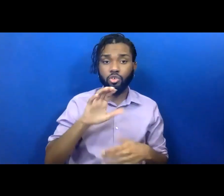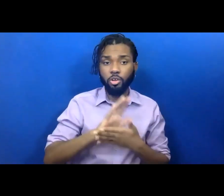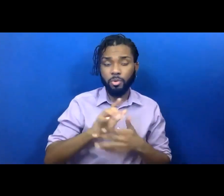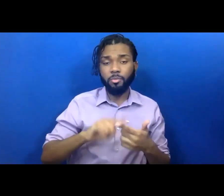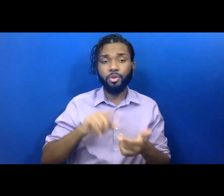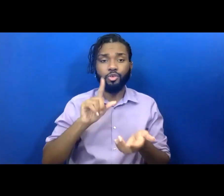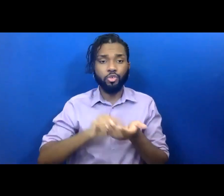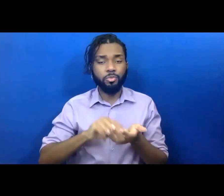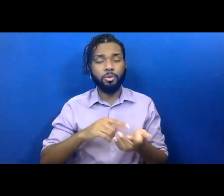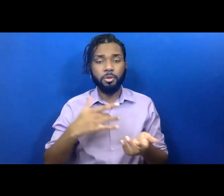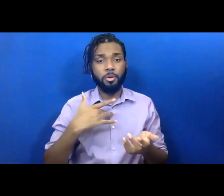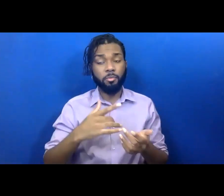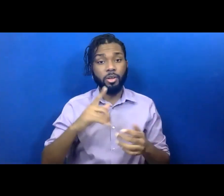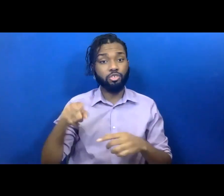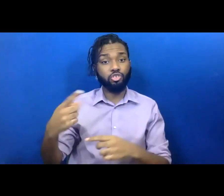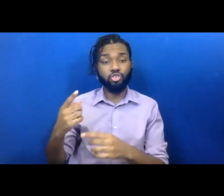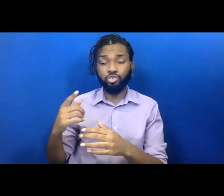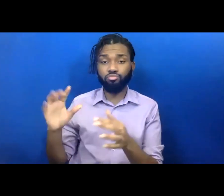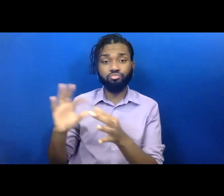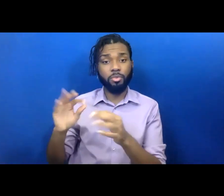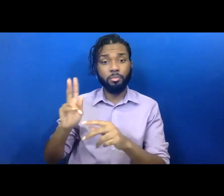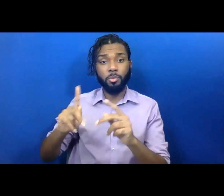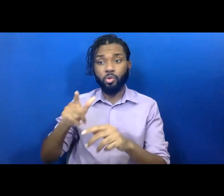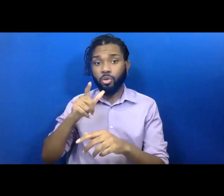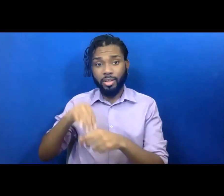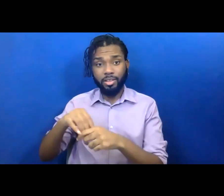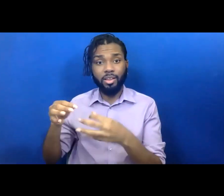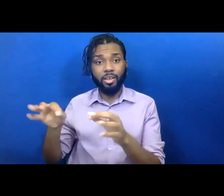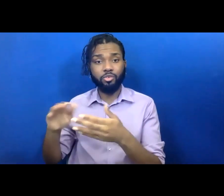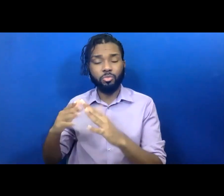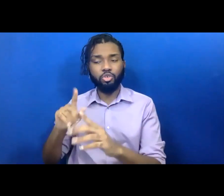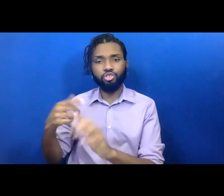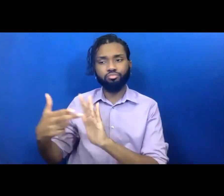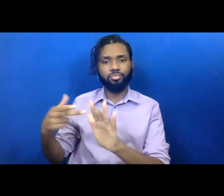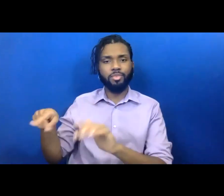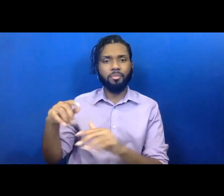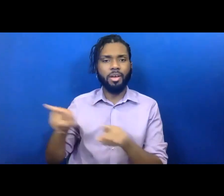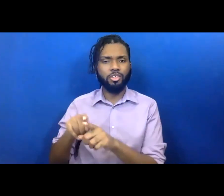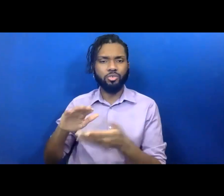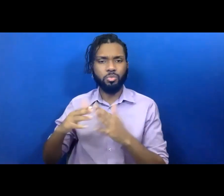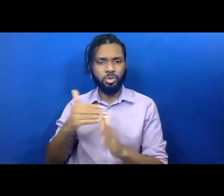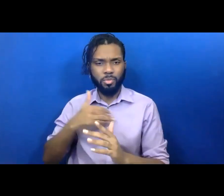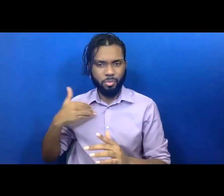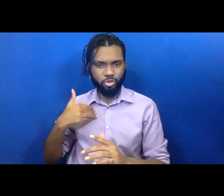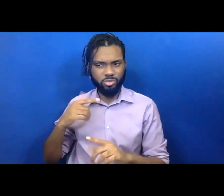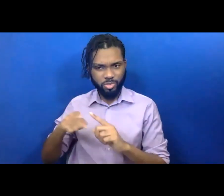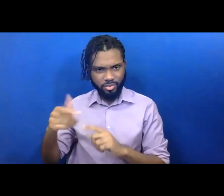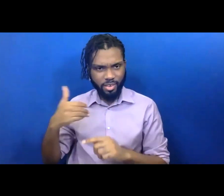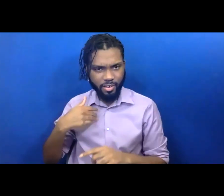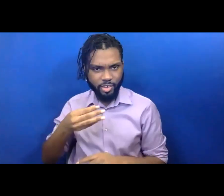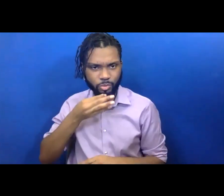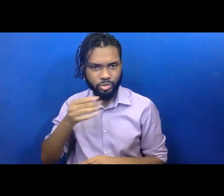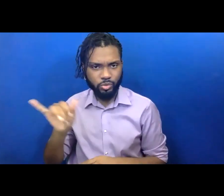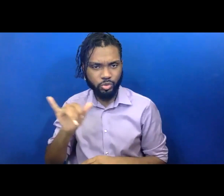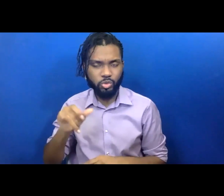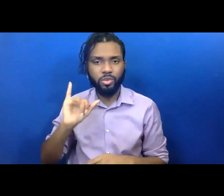to language community members as community members, even though they also have expertise. Those sorts of things are going to further racism and